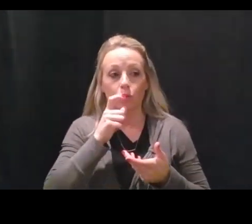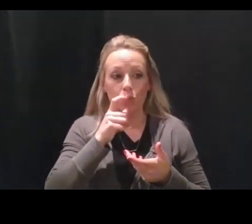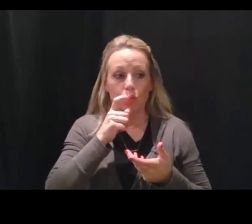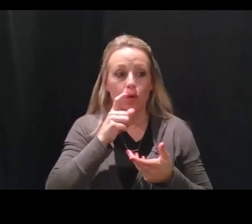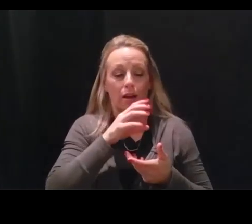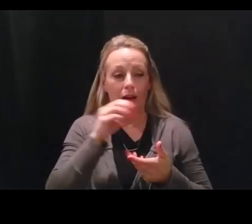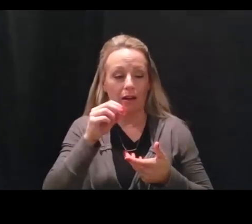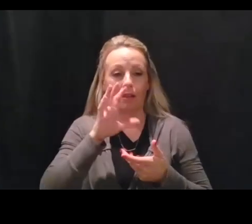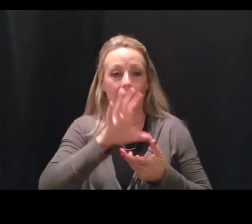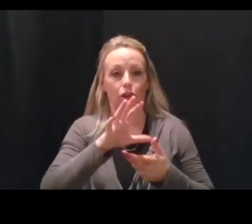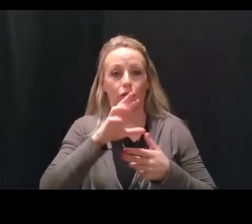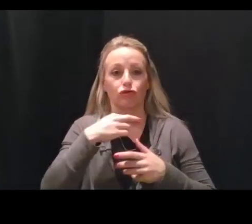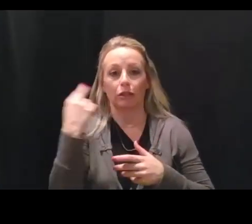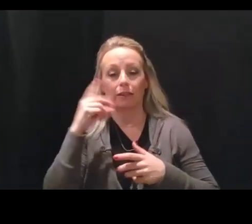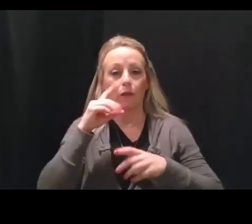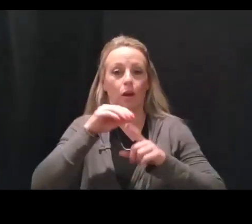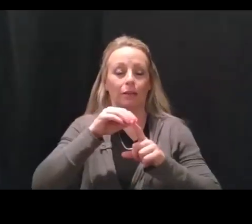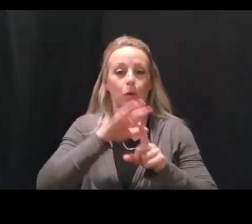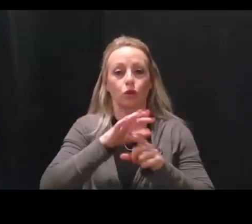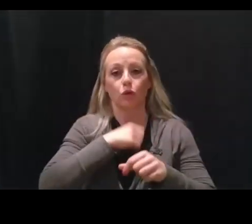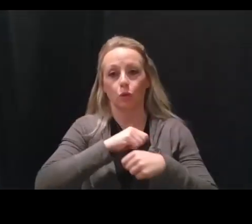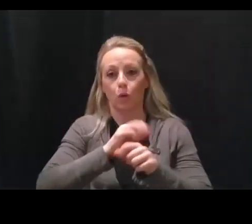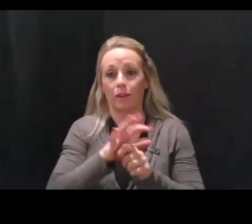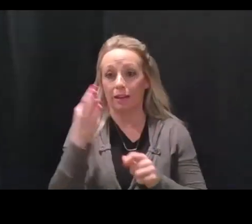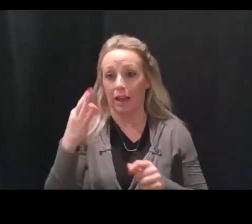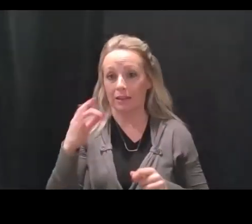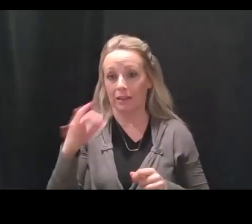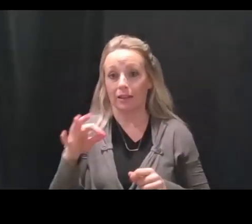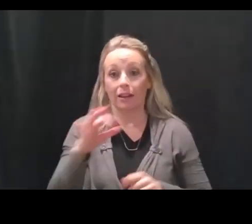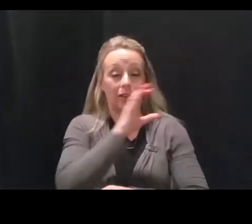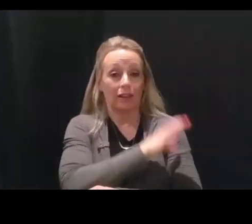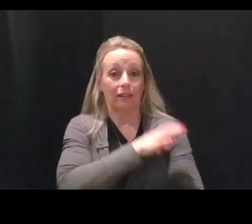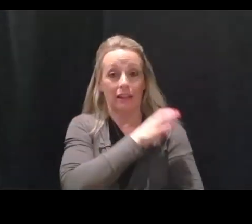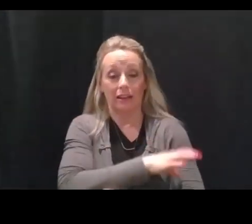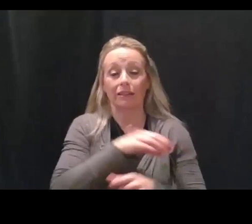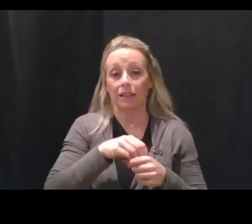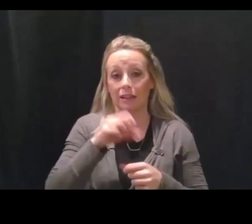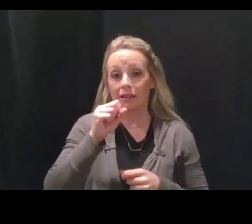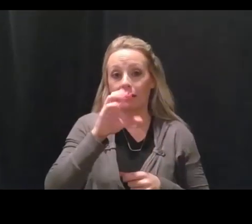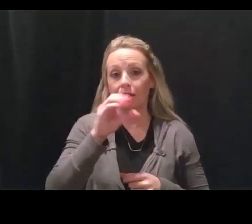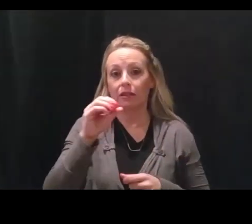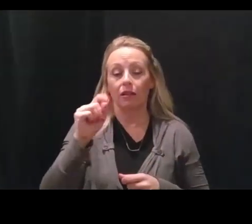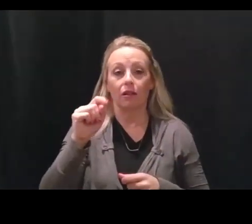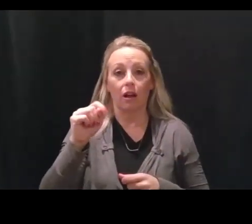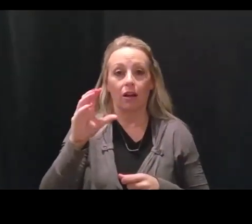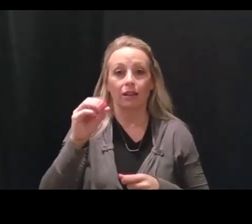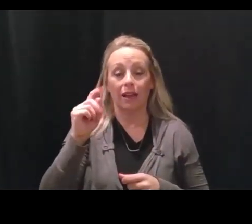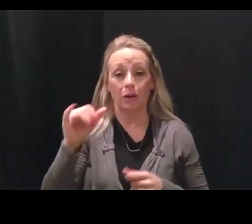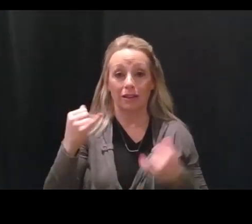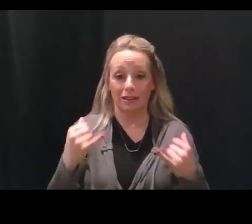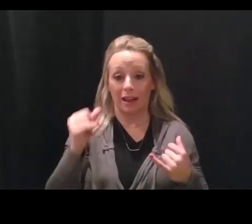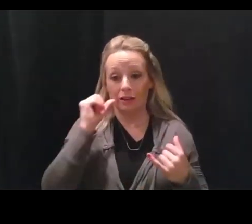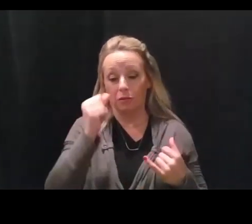to COVID-19. The COVID-19 clinics that are taking place in Scott County today, tomorrow, and